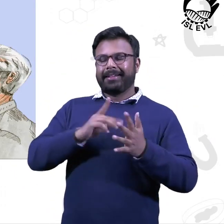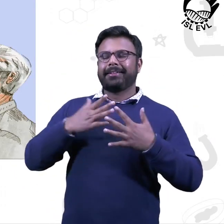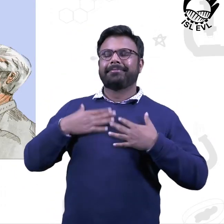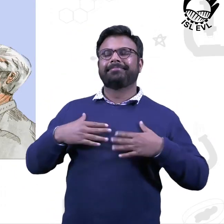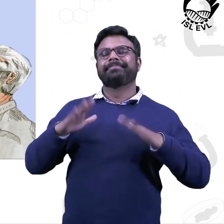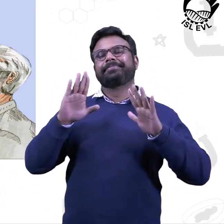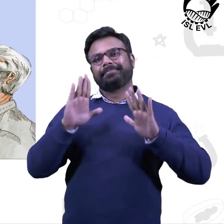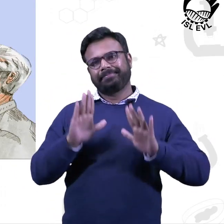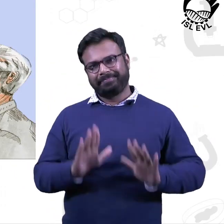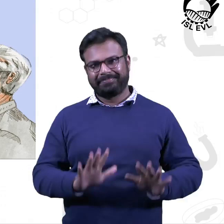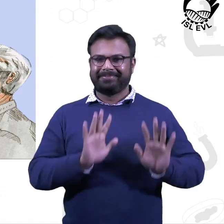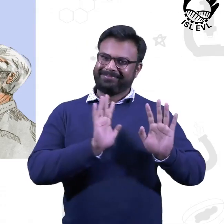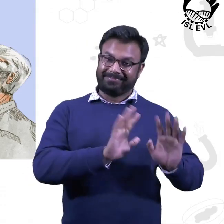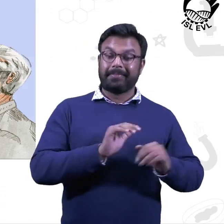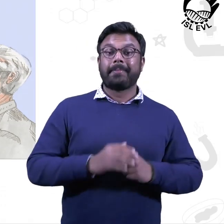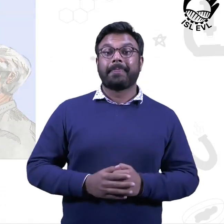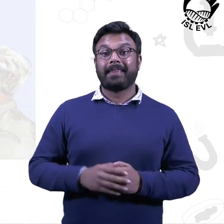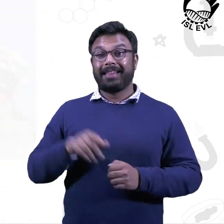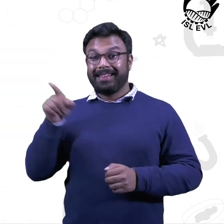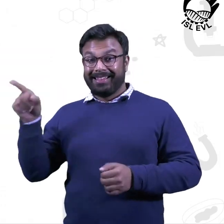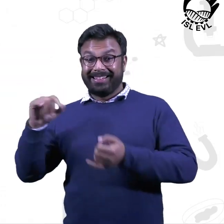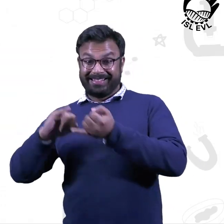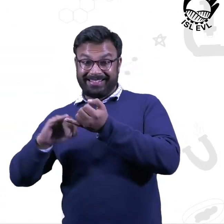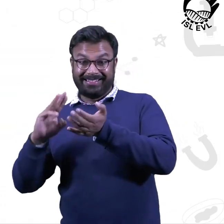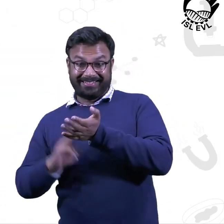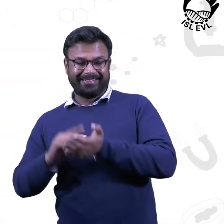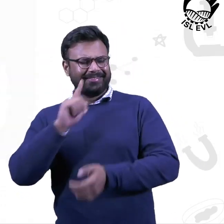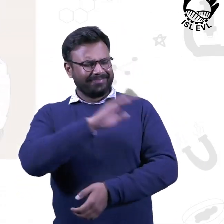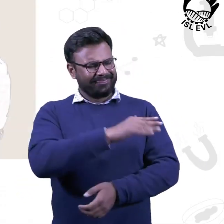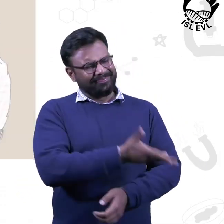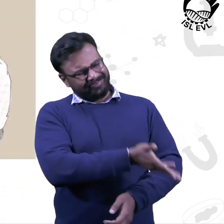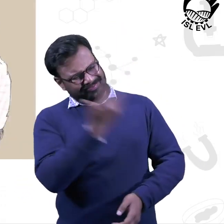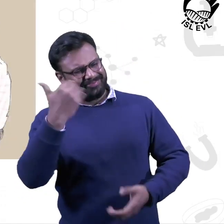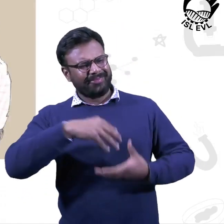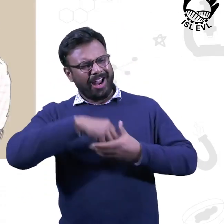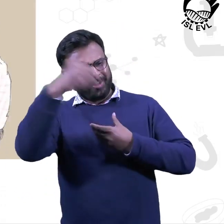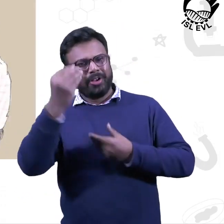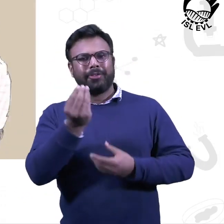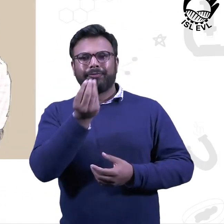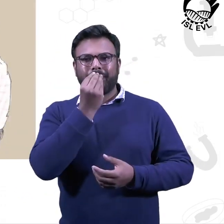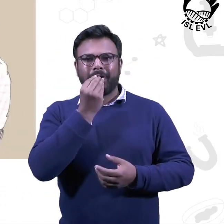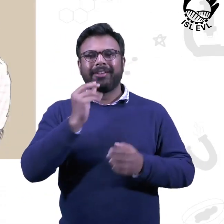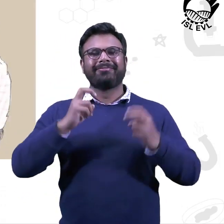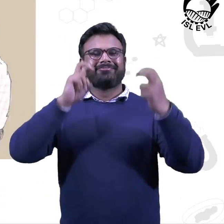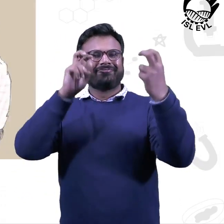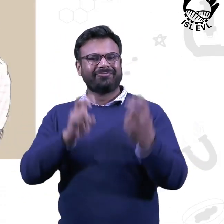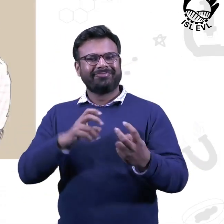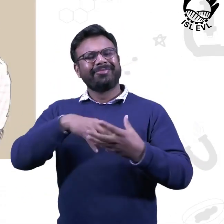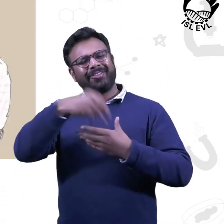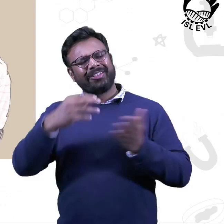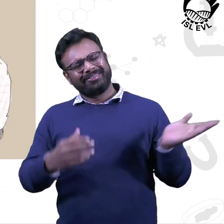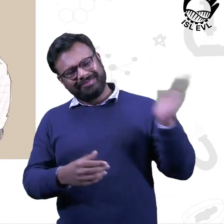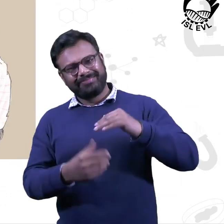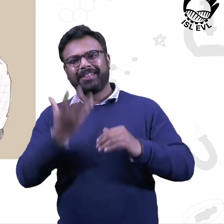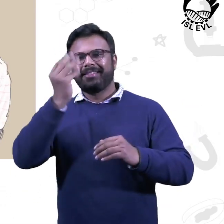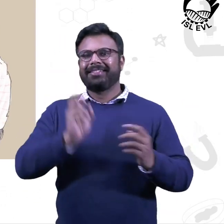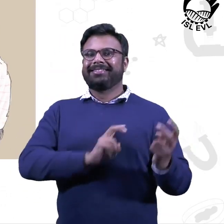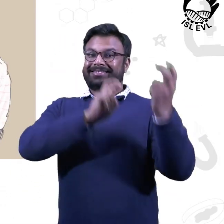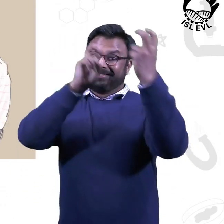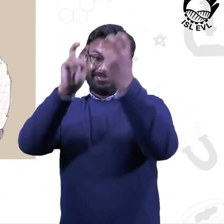to her, and he would also sometimes invite Dr. Manjula to go out of the research center,